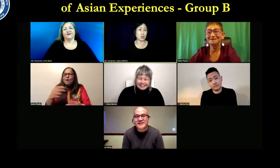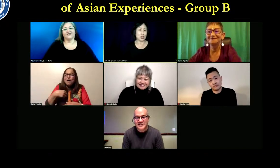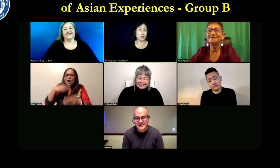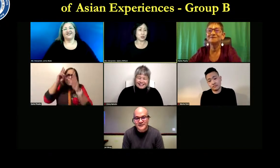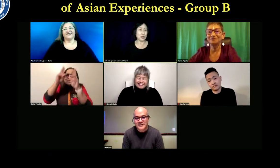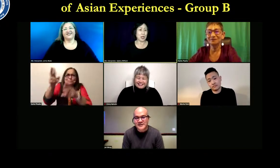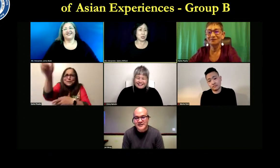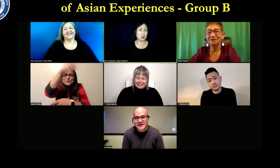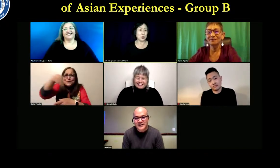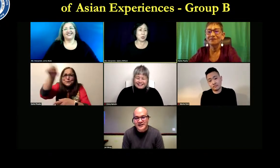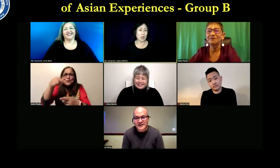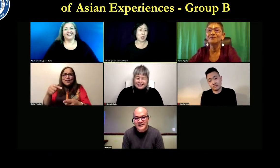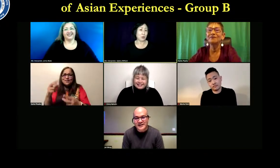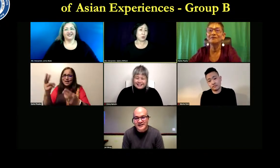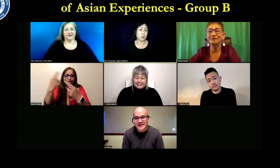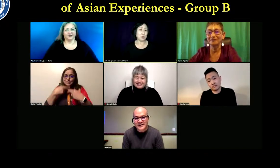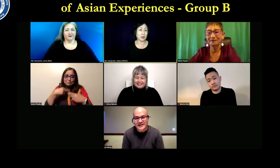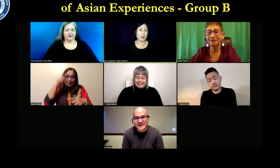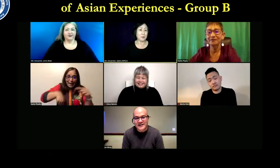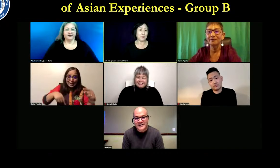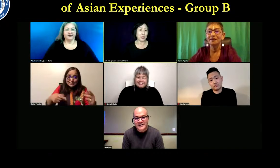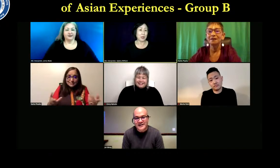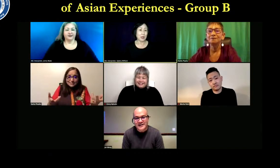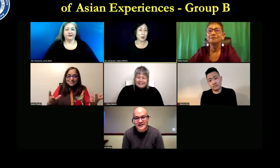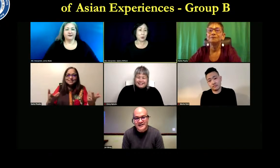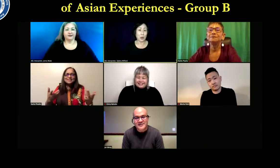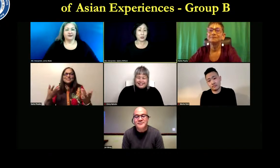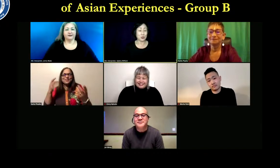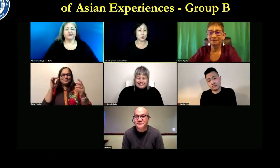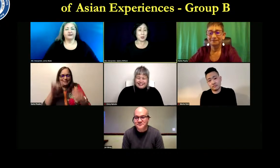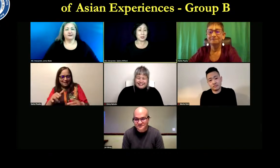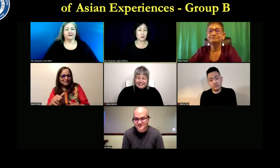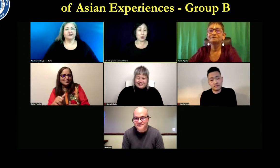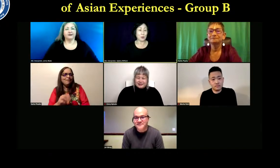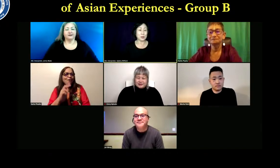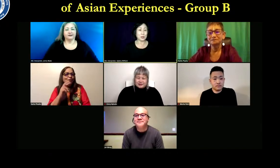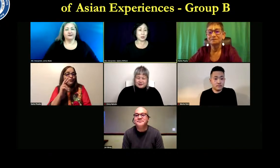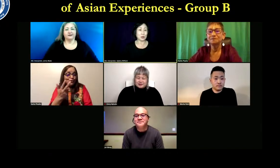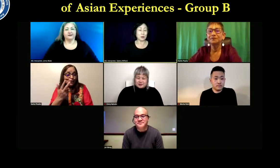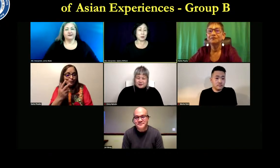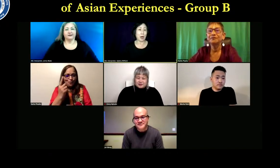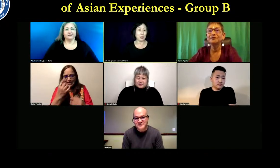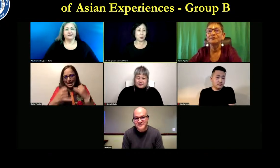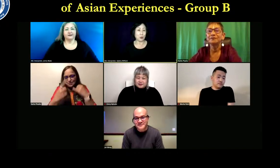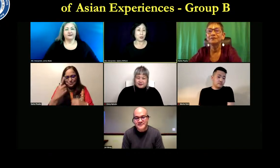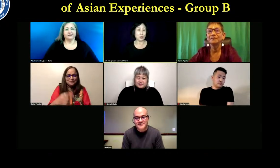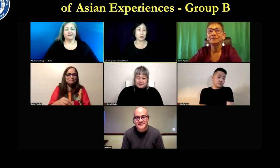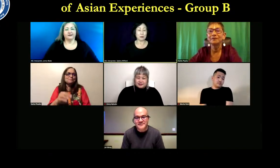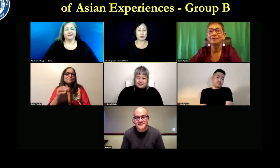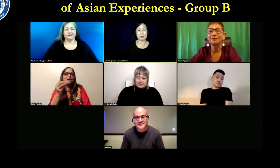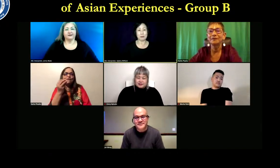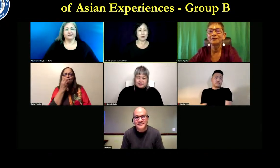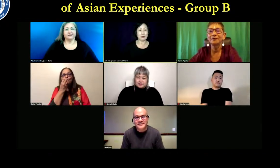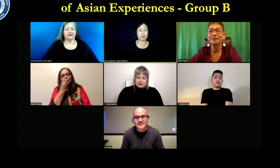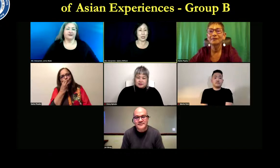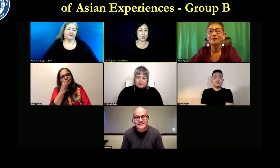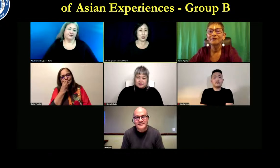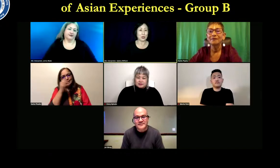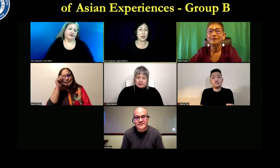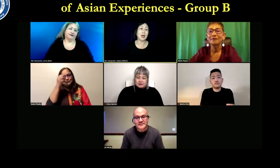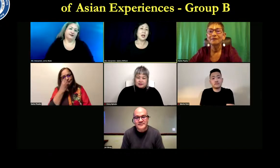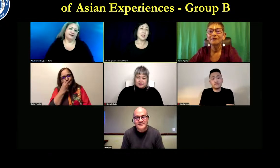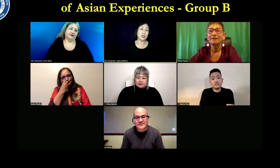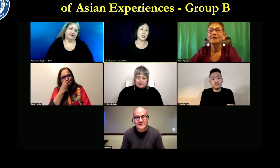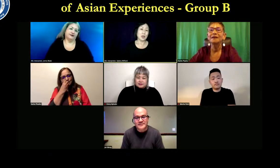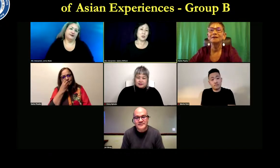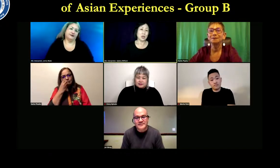a certain gesture they do, and we respect them. Well, why could you respect us for our particular body movement or